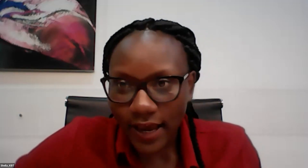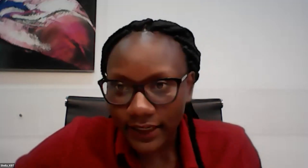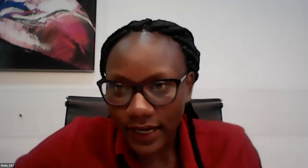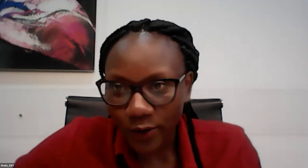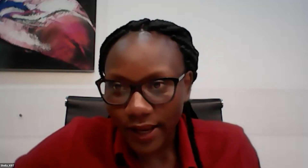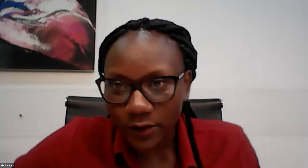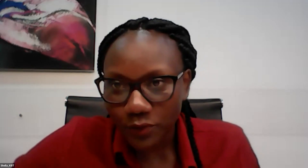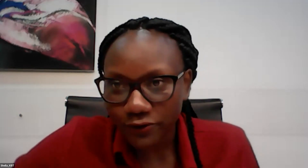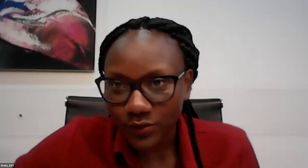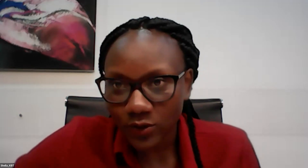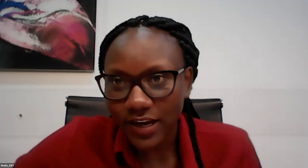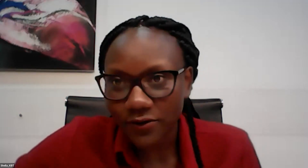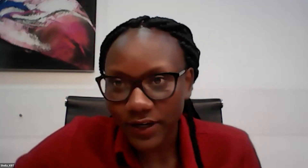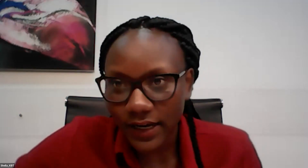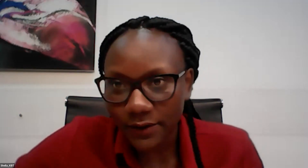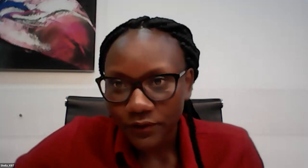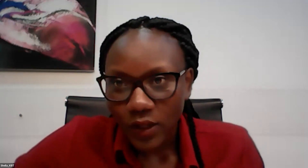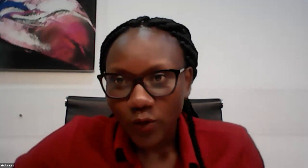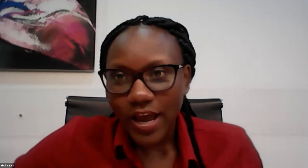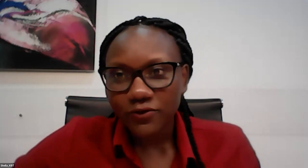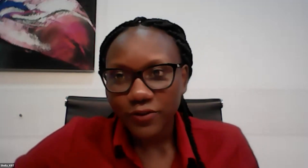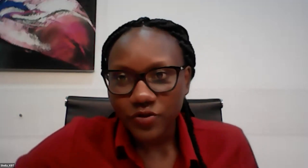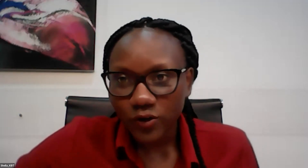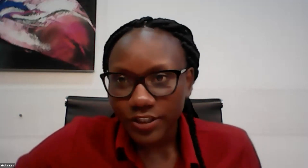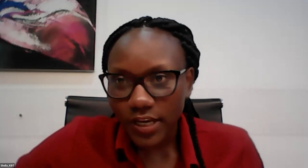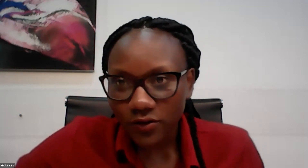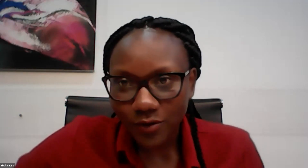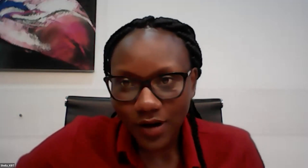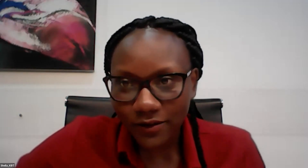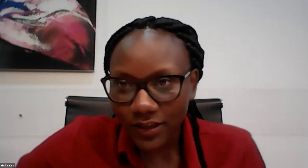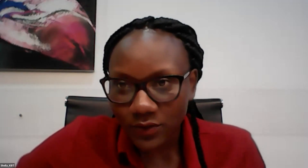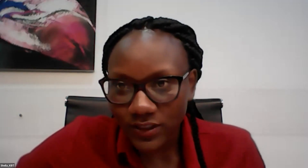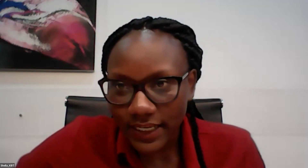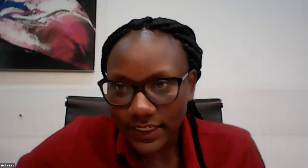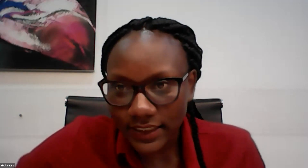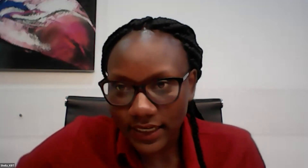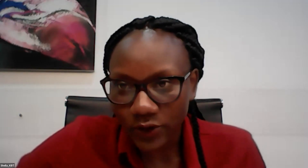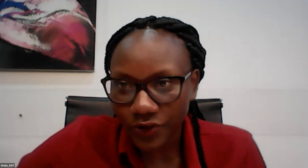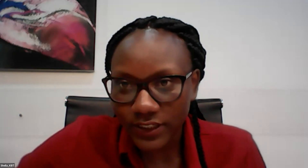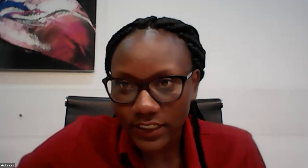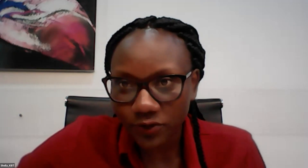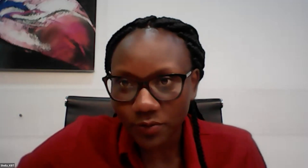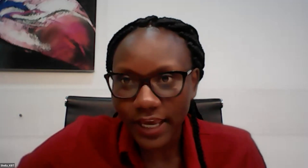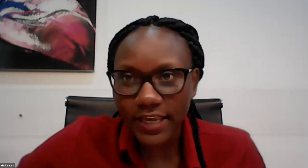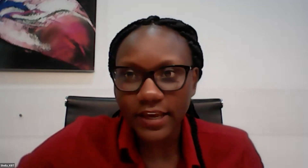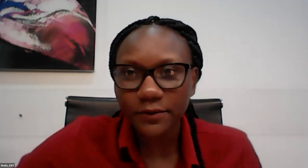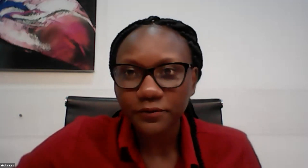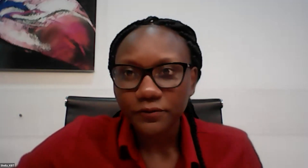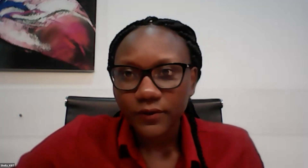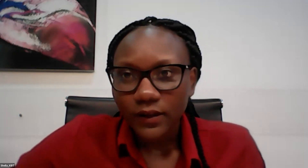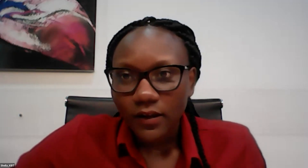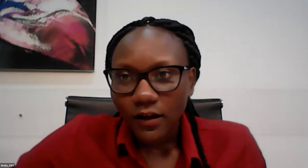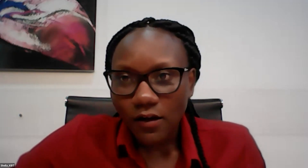introductions earlier, we had people from South Africa. We had Frederick Otieno from Advanced Prosthetics and Orthotics from